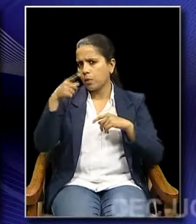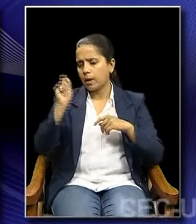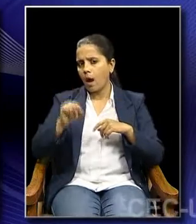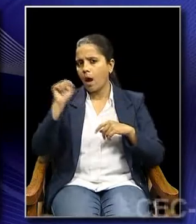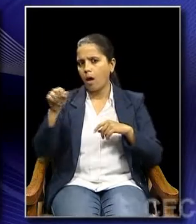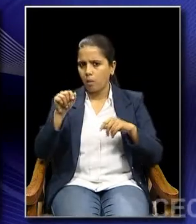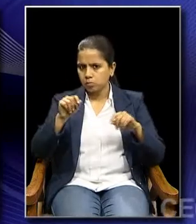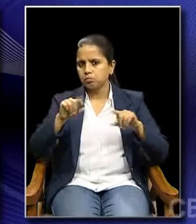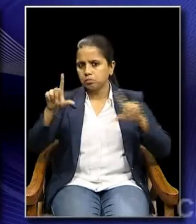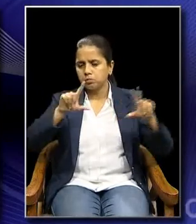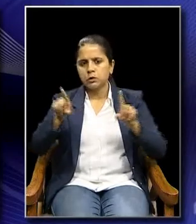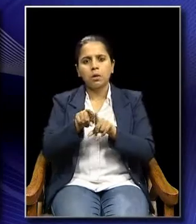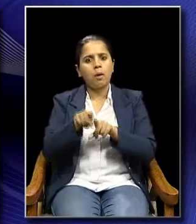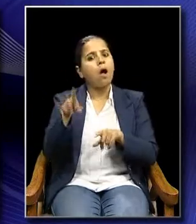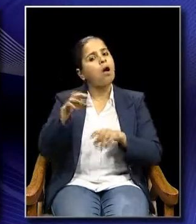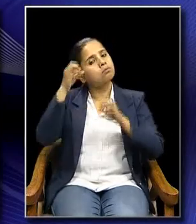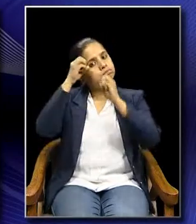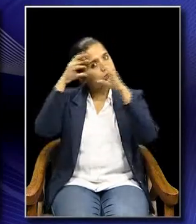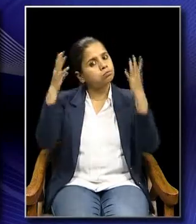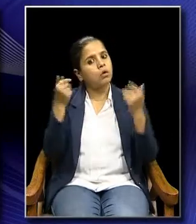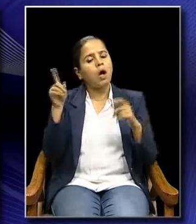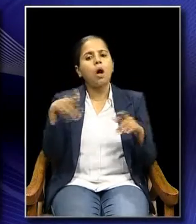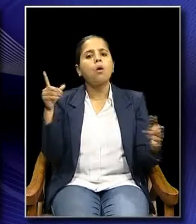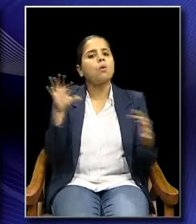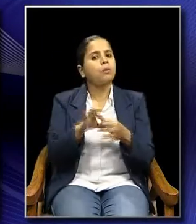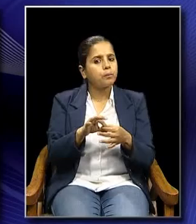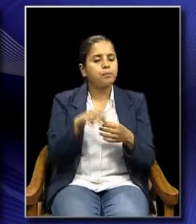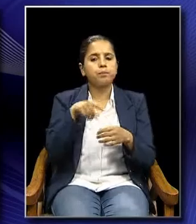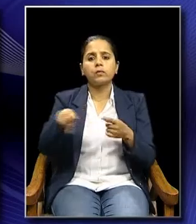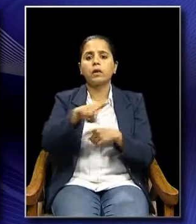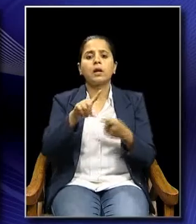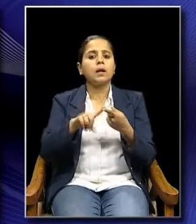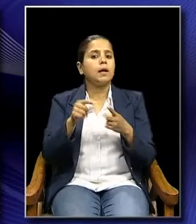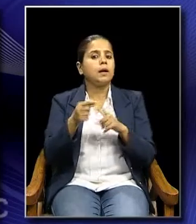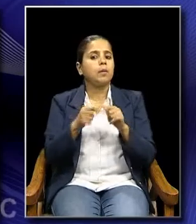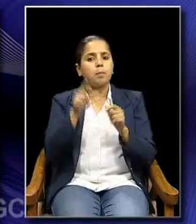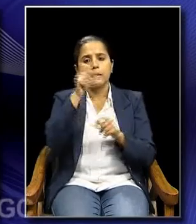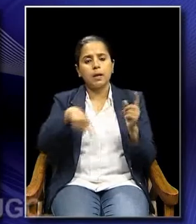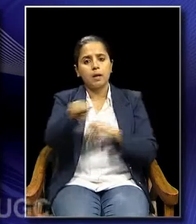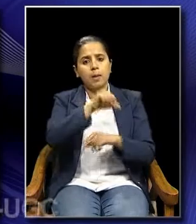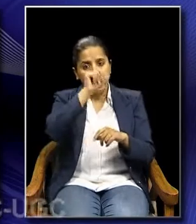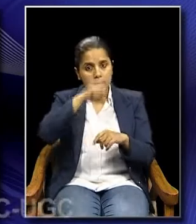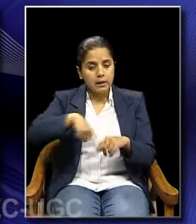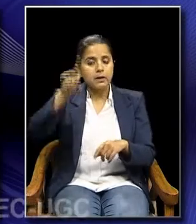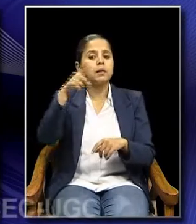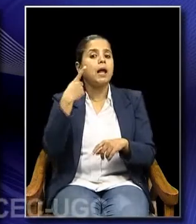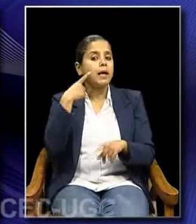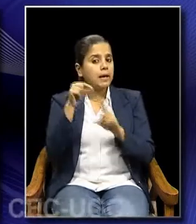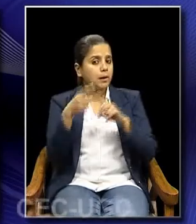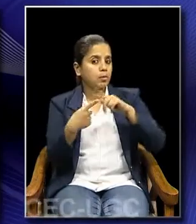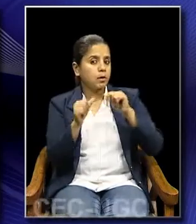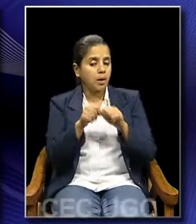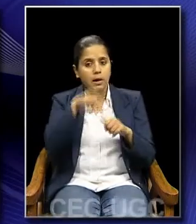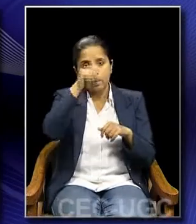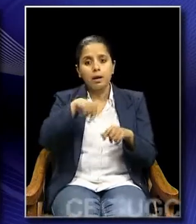films, and how he was also connected with IPTA, which was the Indian People's Theatres Association. And